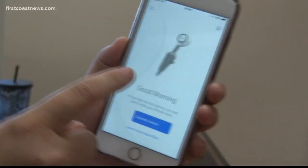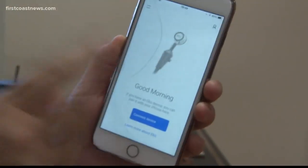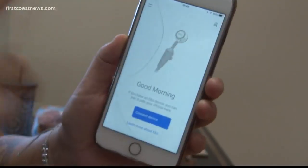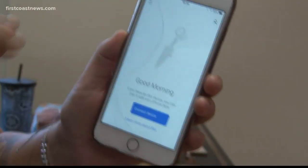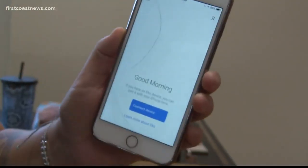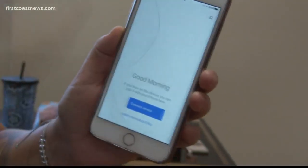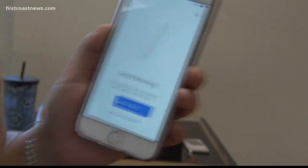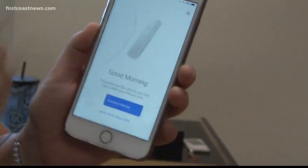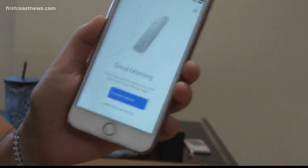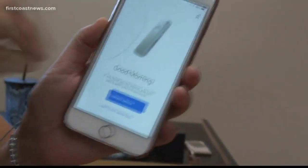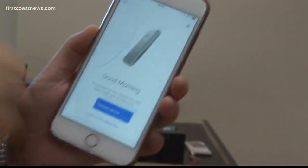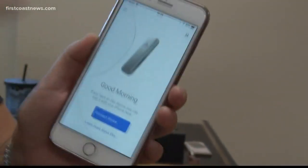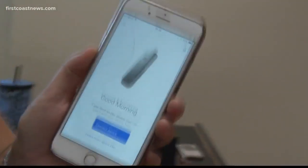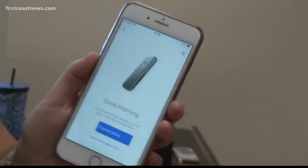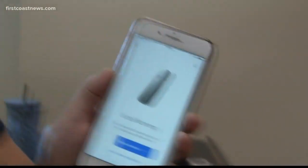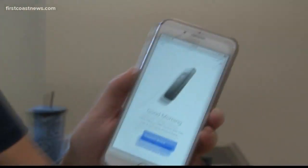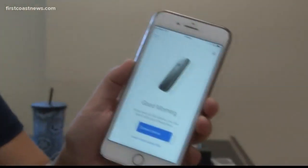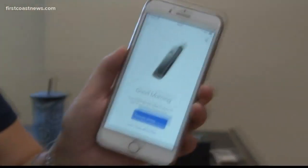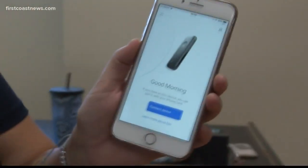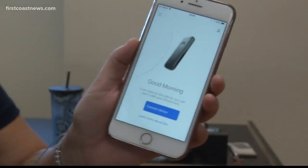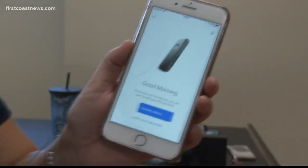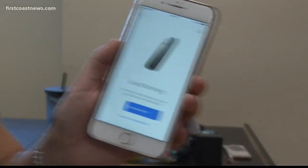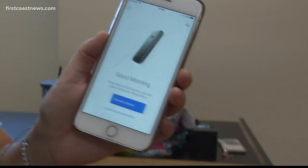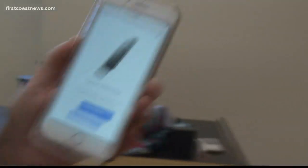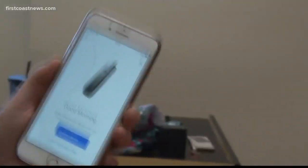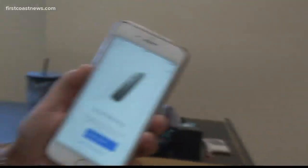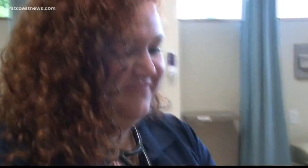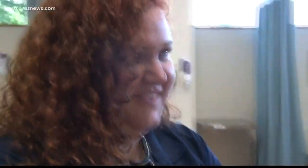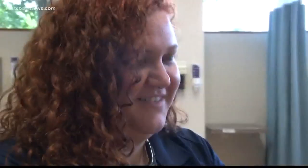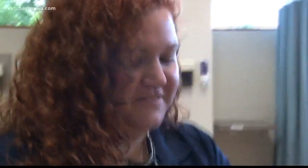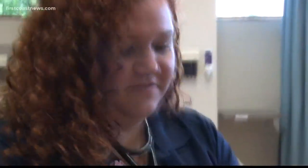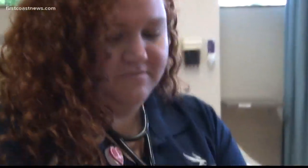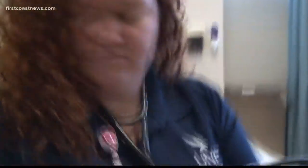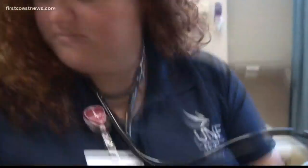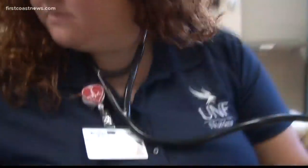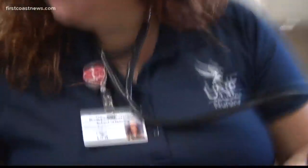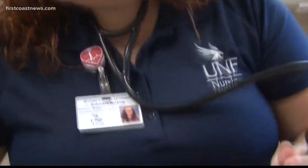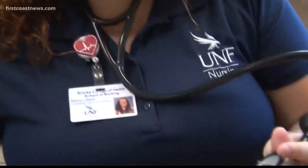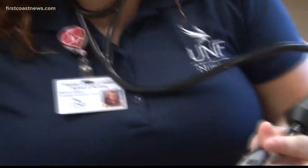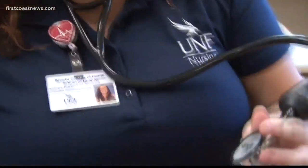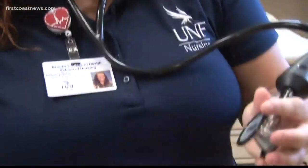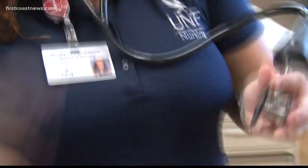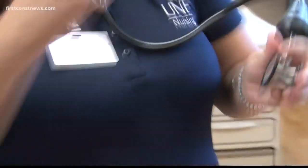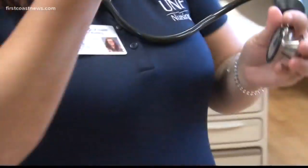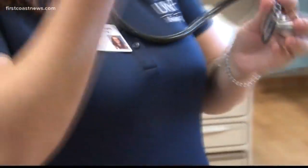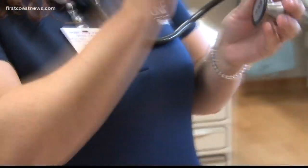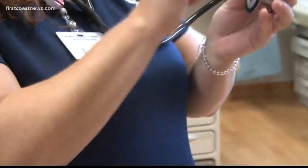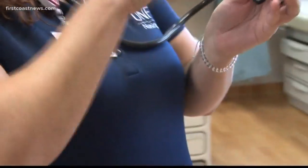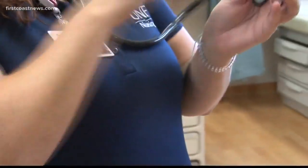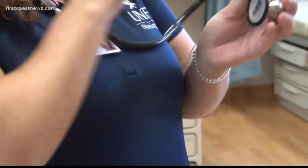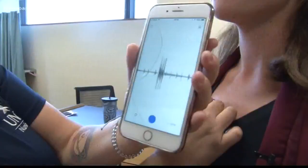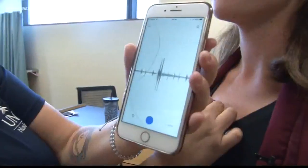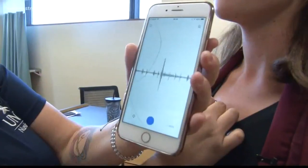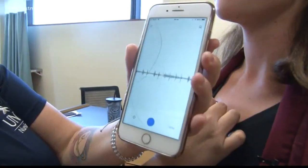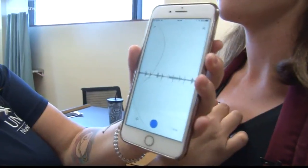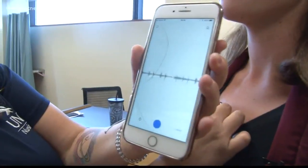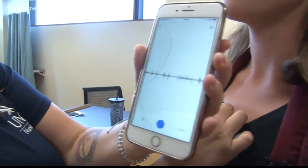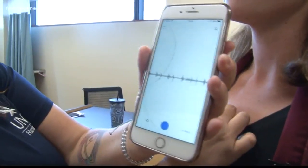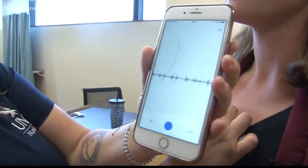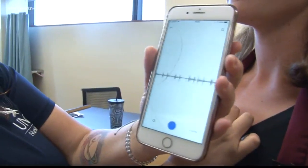even possible? Well, luckily there's an app for that, and it works with her stethoscope. It allows her to see a visual of the heartbeat, plus so much more. You know, I think